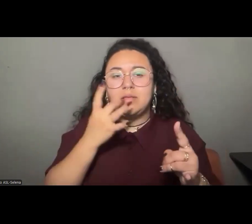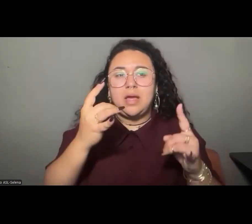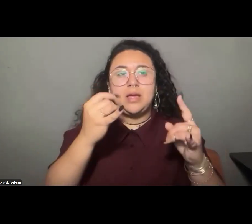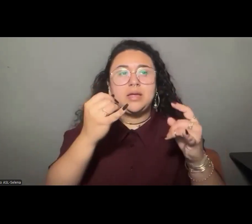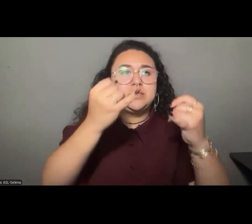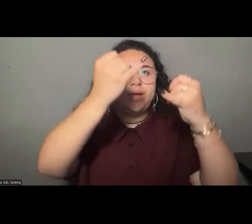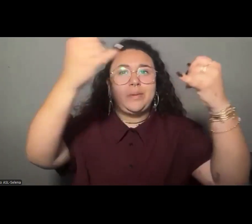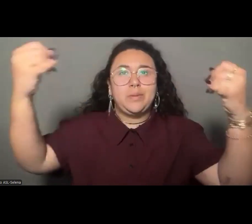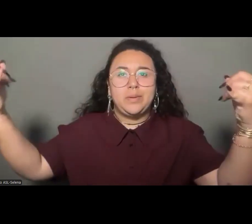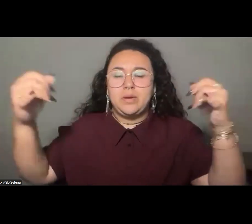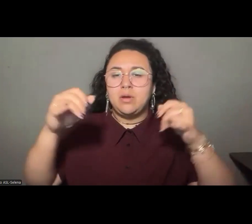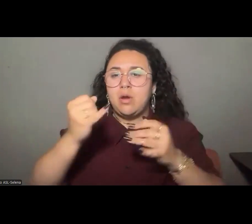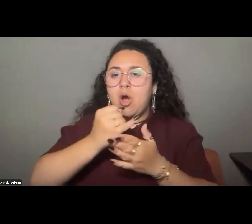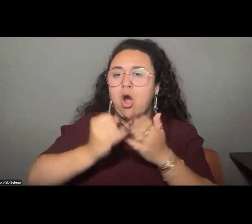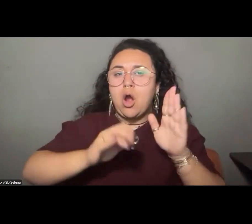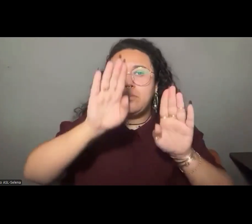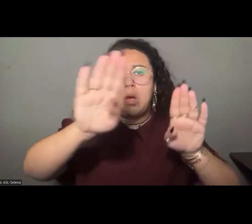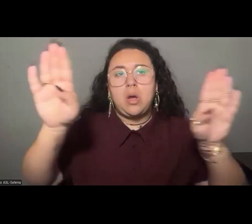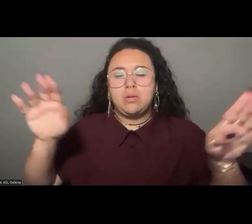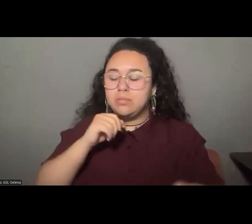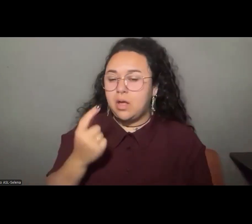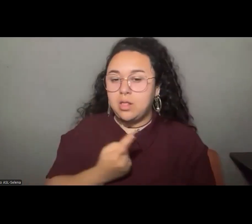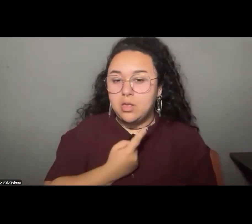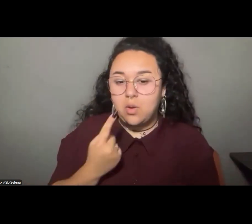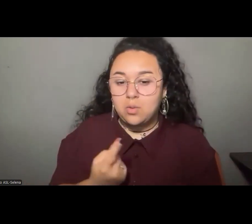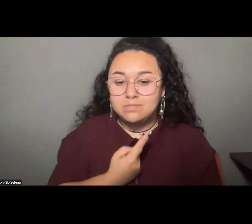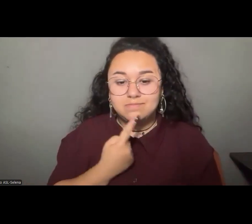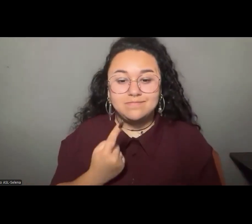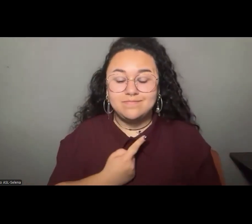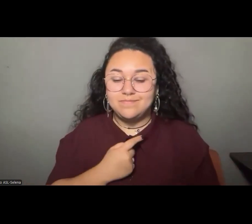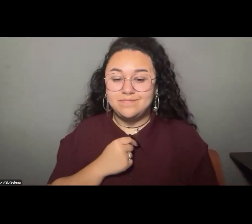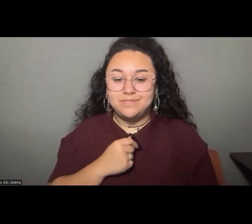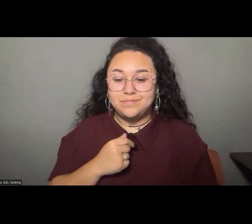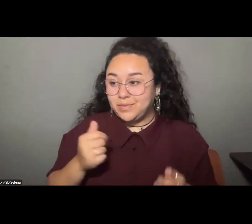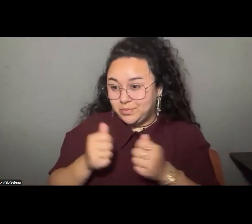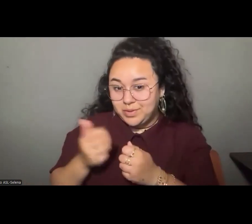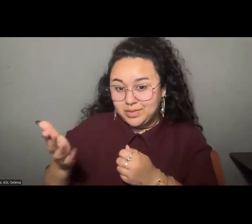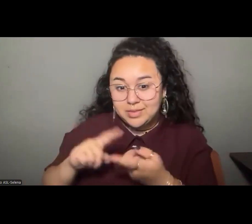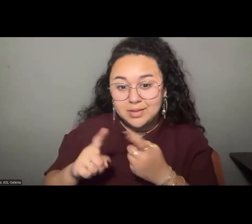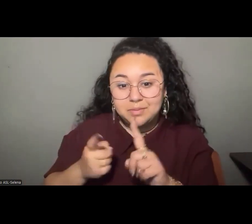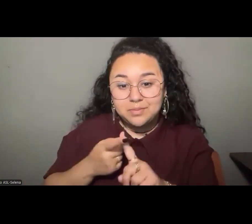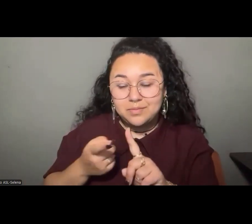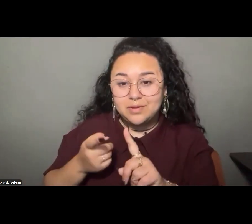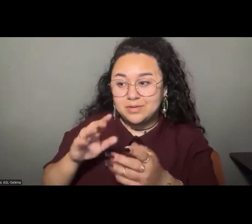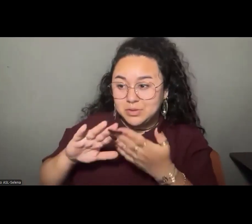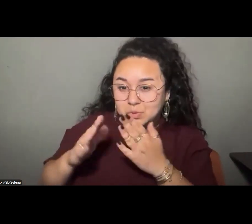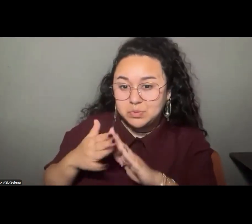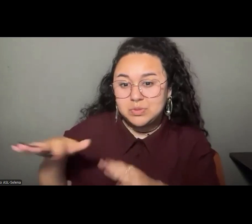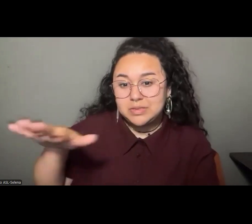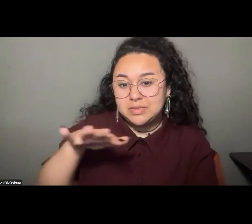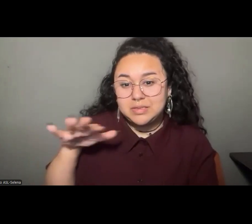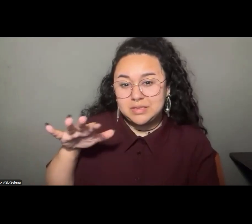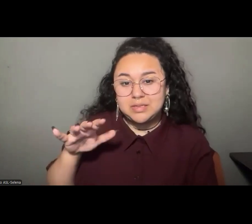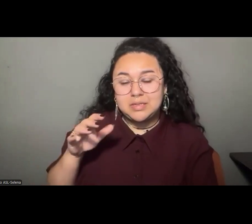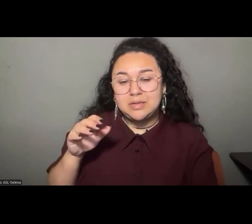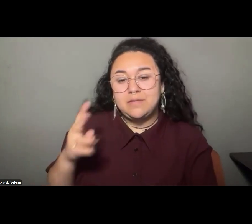And I'm not alone. I'm not physically alone. I'm with my community. And at one moment, a couple